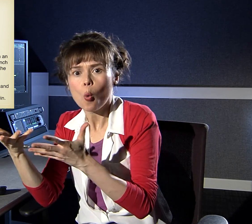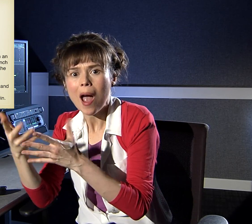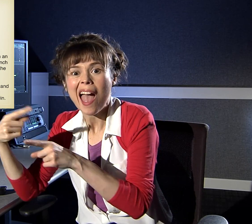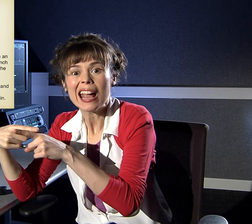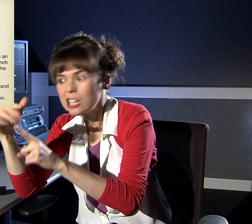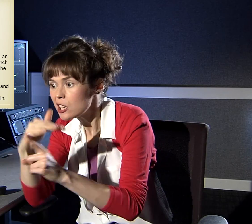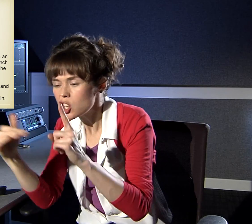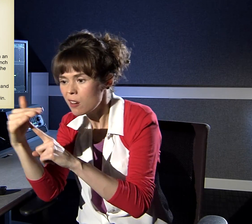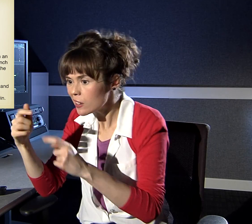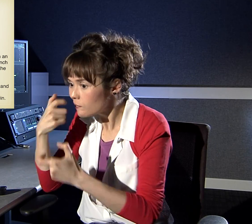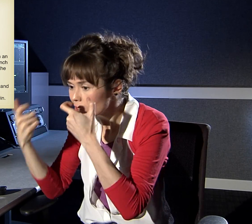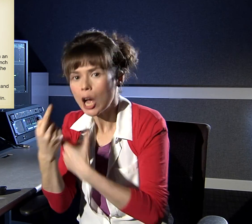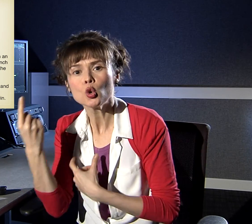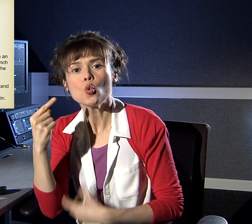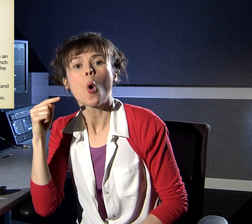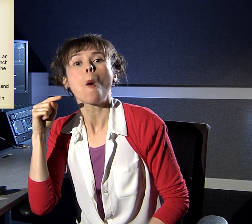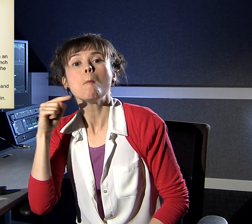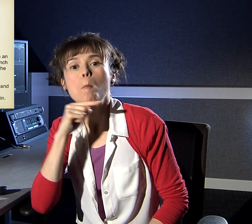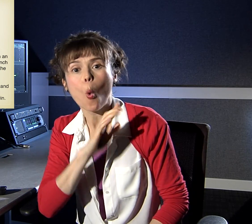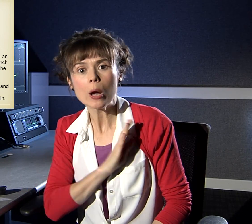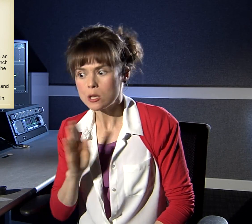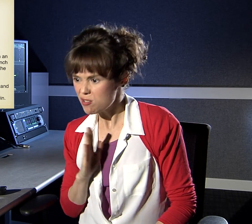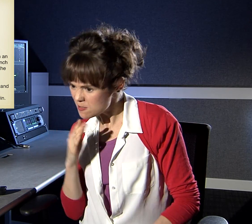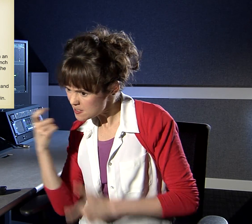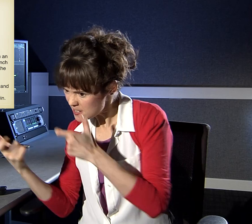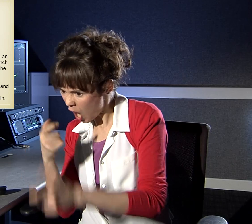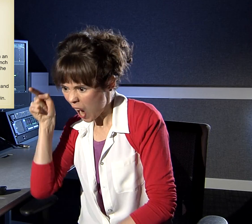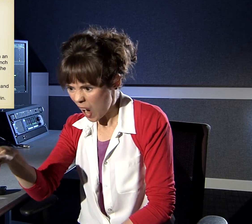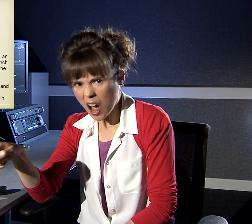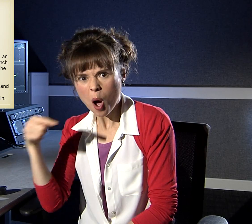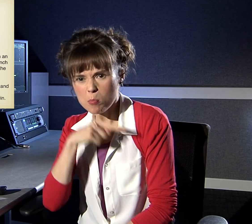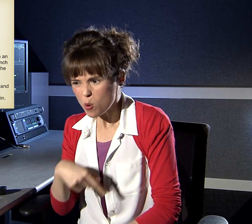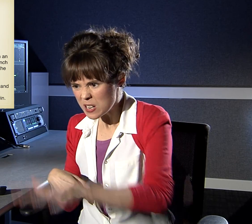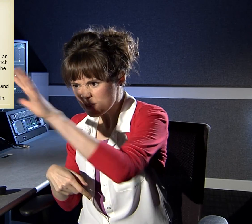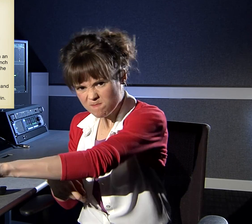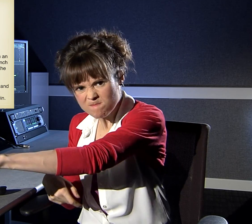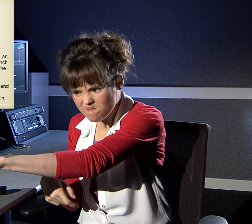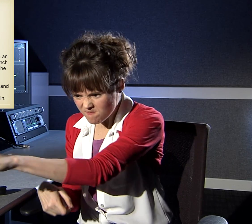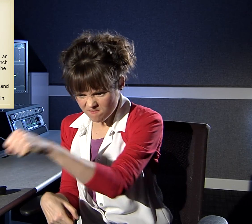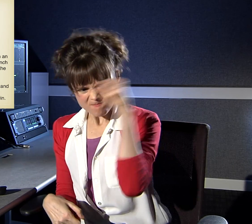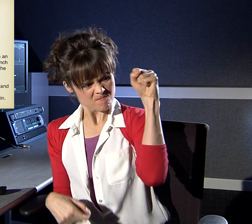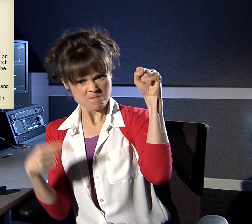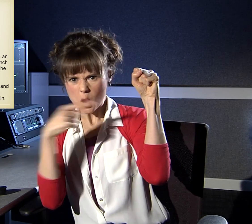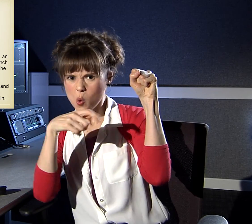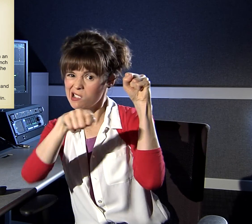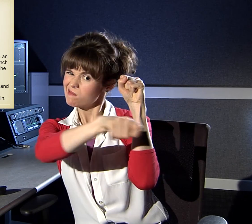Indeed, the French ruthlessly kill the English boys in the camp.